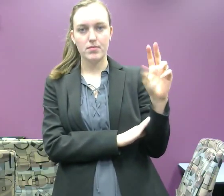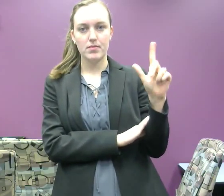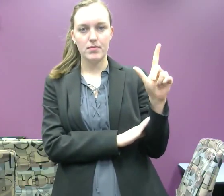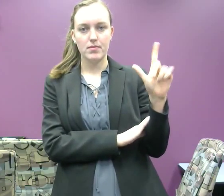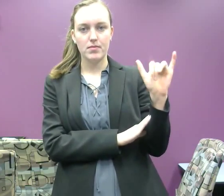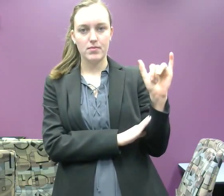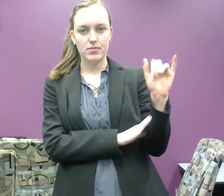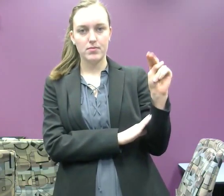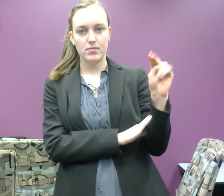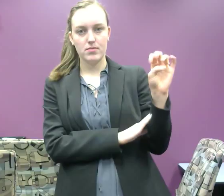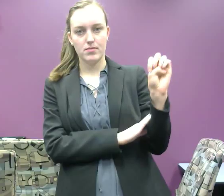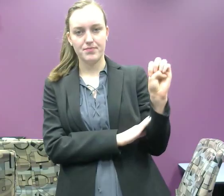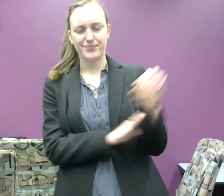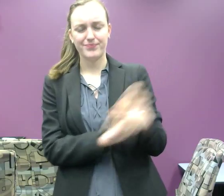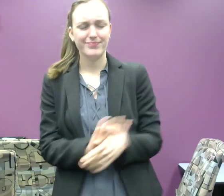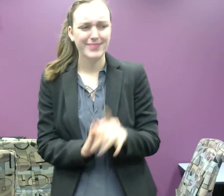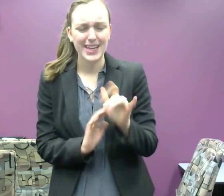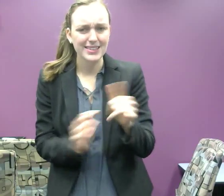draw a line.